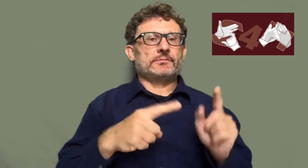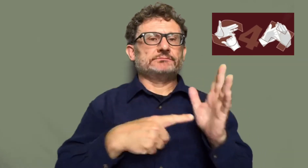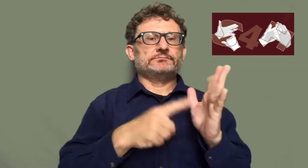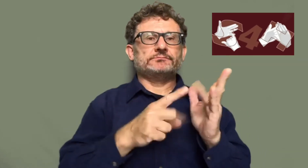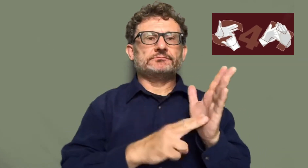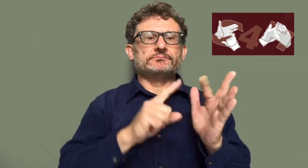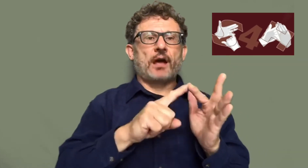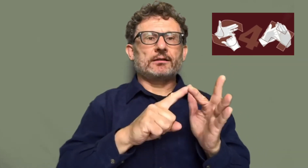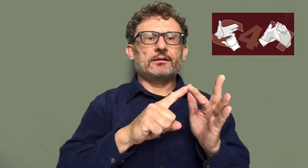language, you have tone.